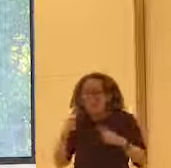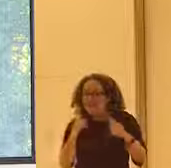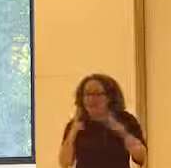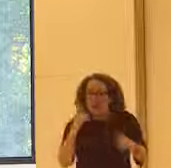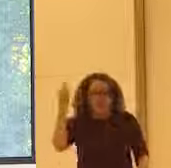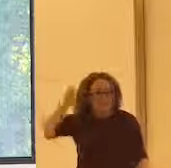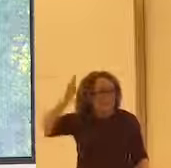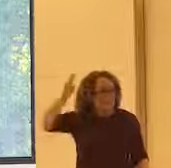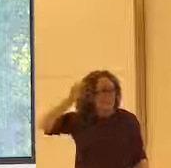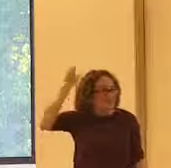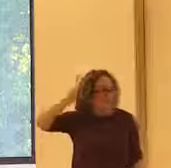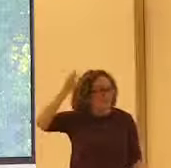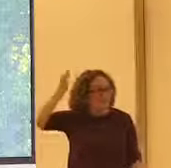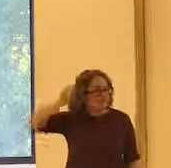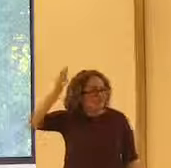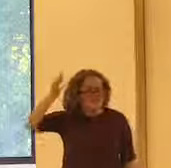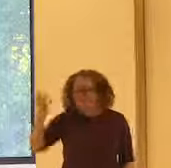Have people looked into that, into psychosis?